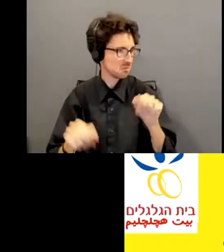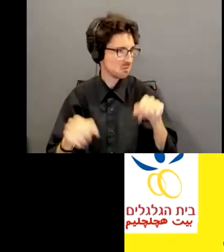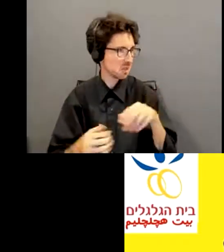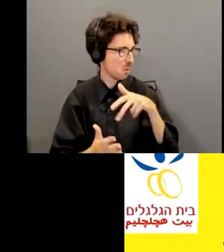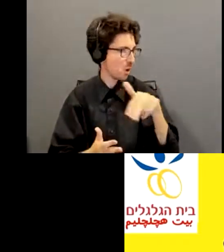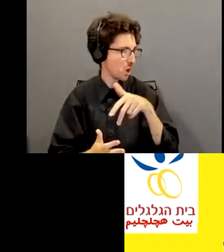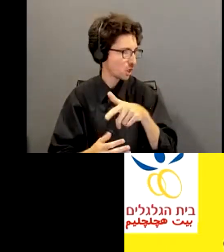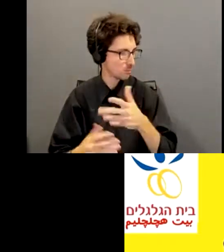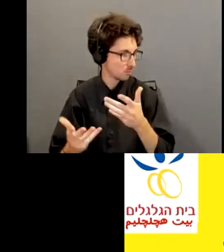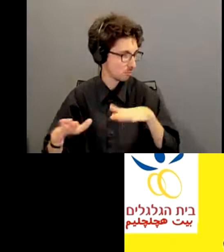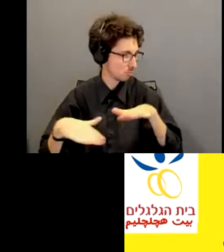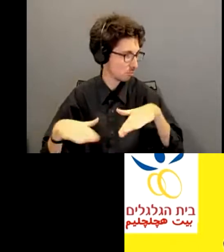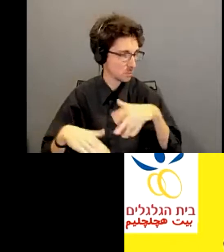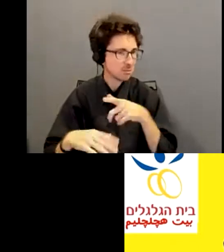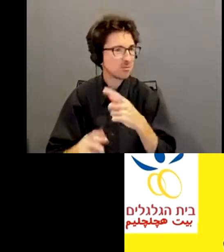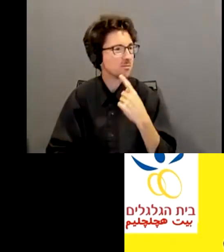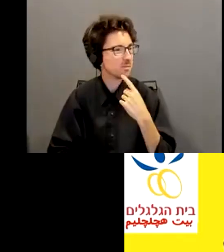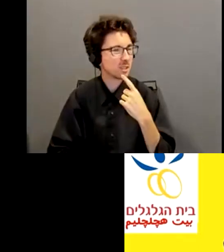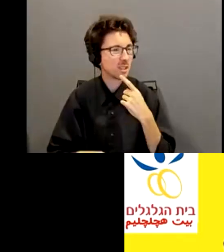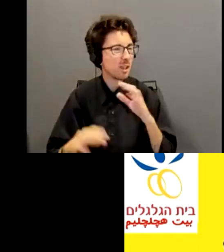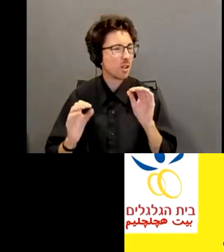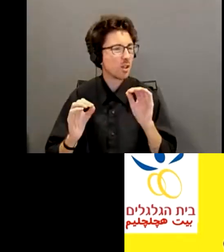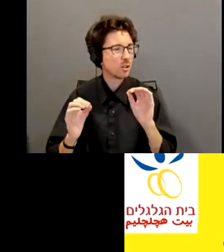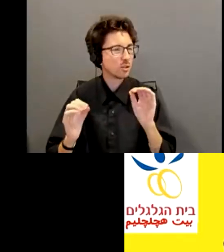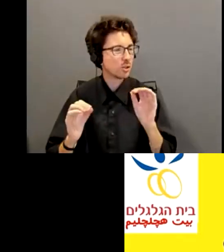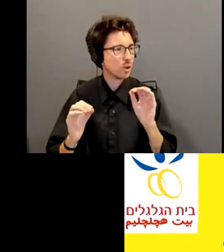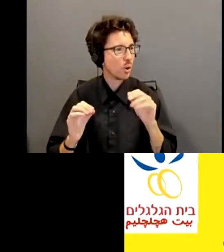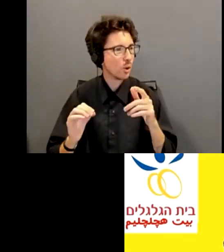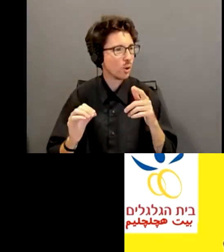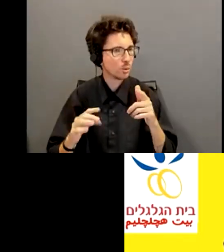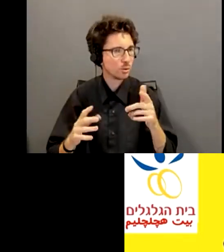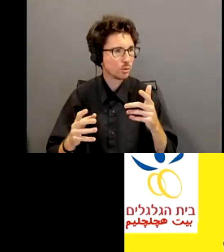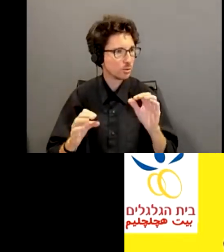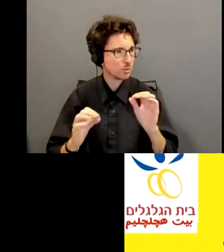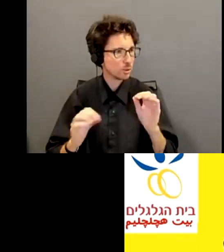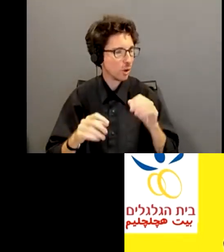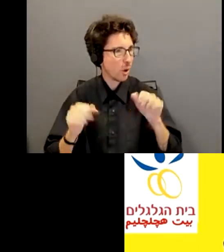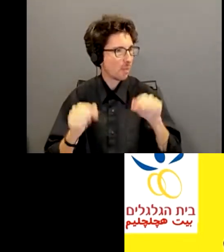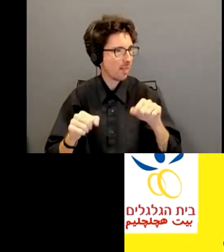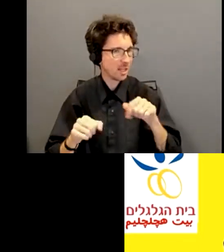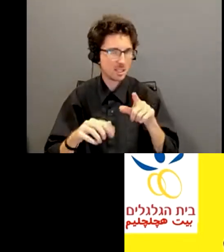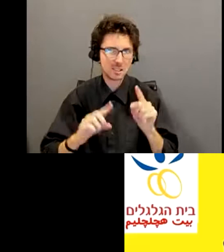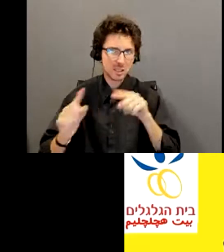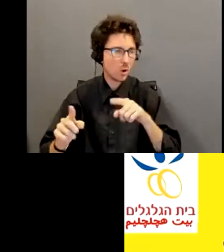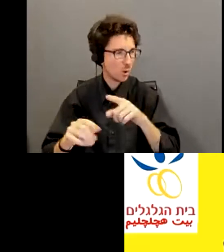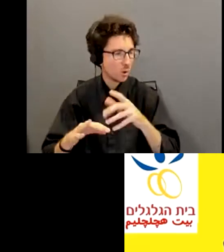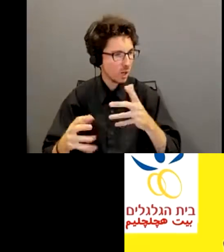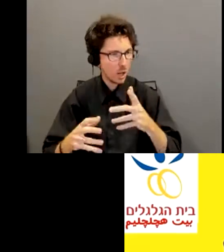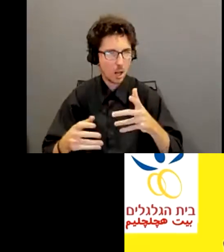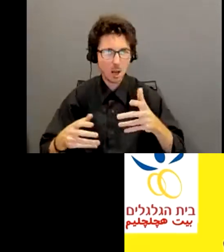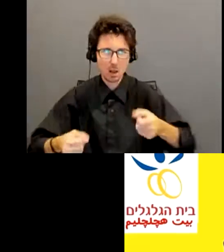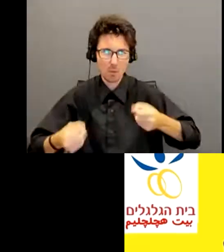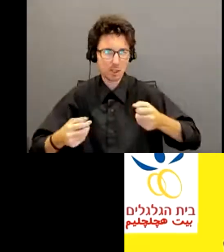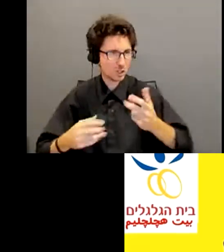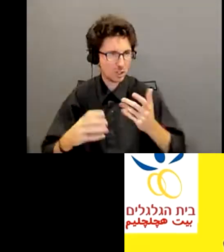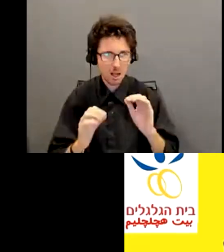us that there's no room on the like ride for the walker, so we don't send him with it. So we said